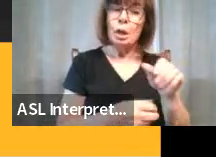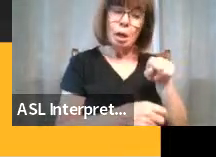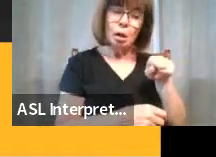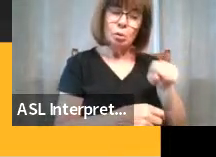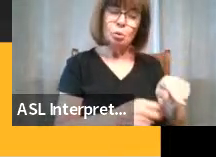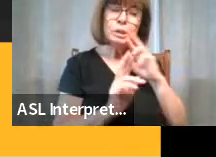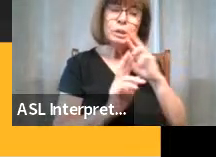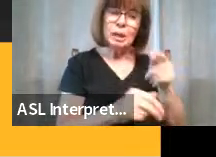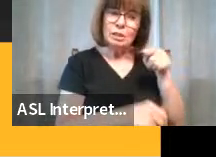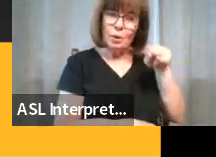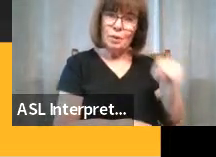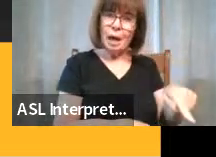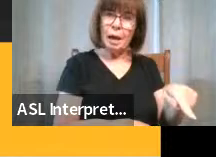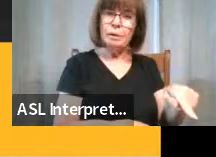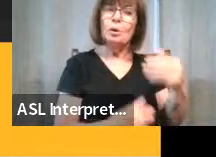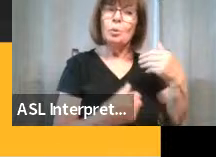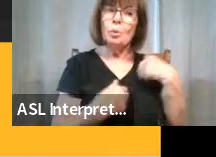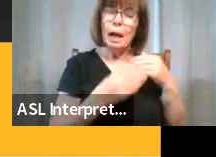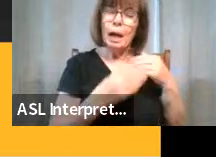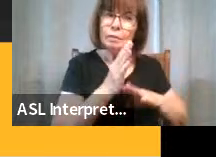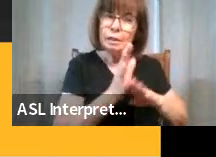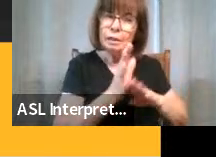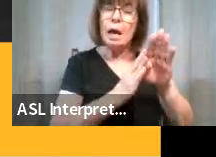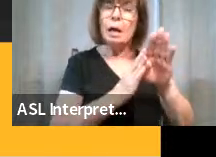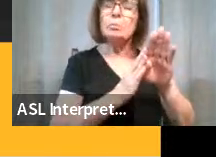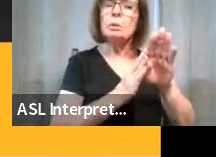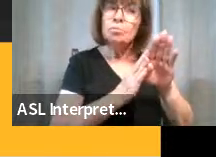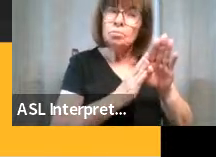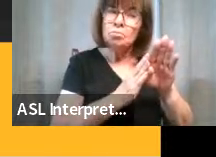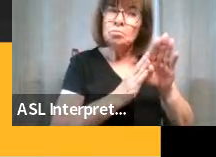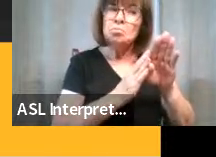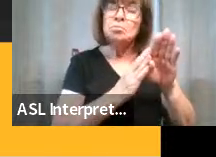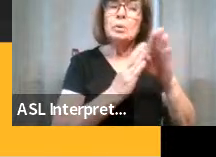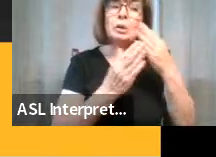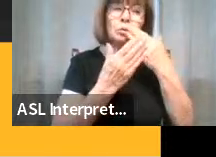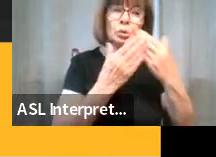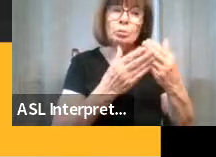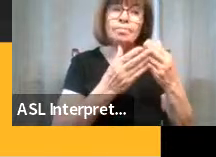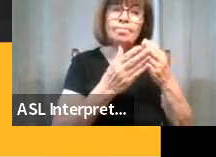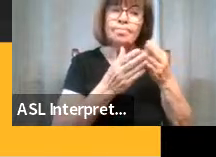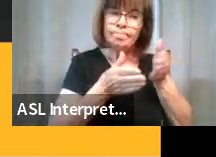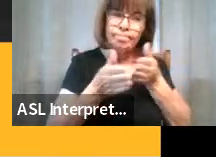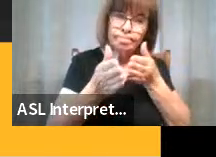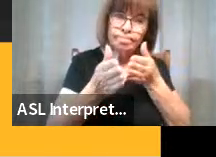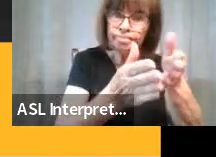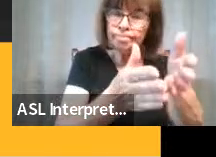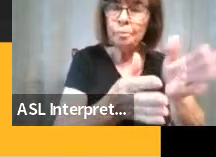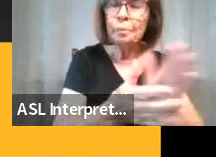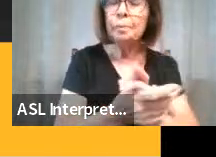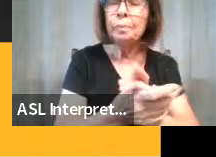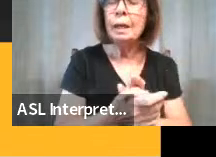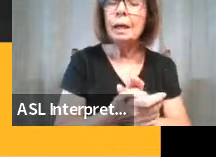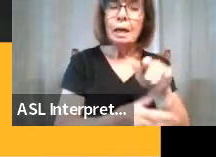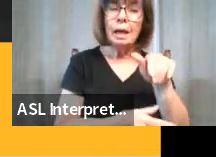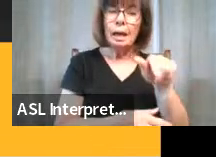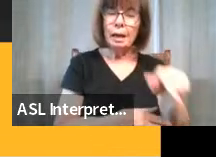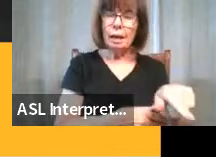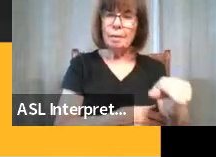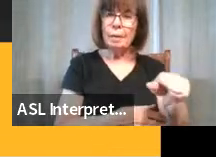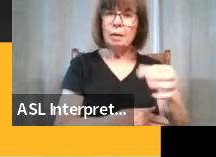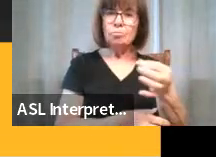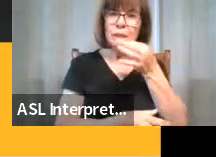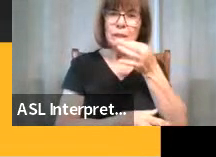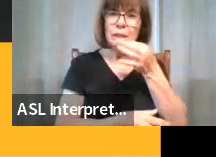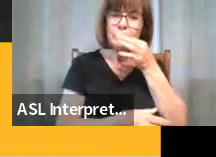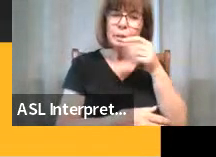that has developed through community partners and through others. And those similar expertise is really needed in the